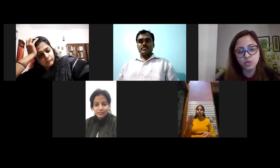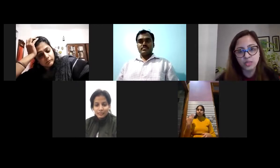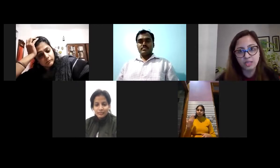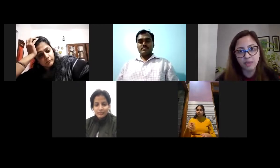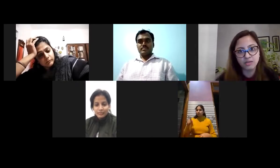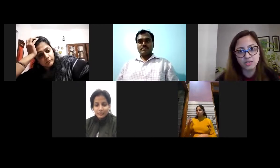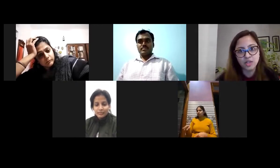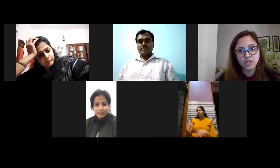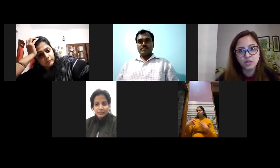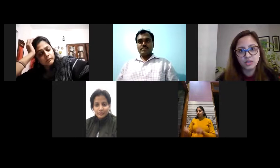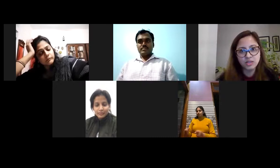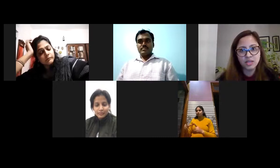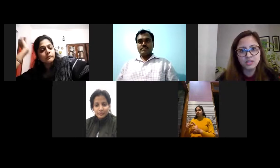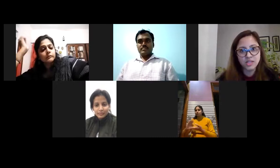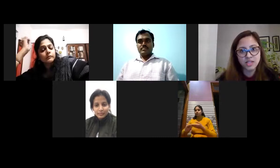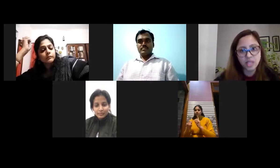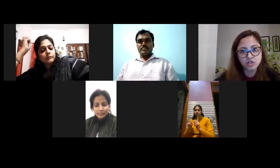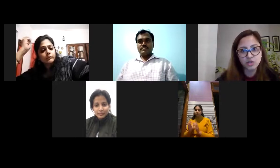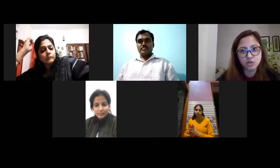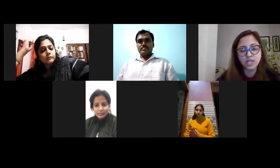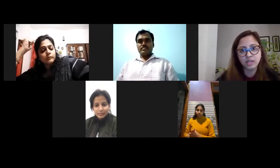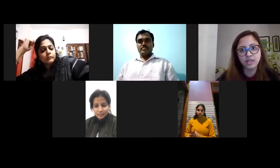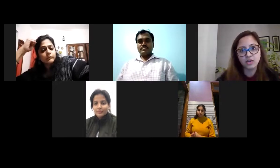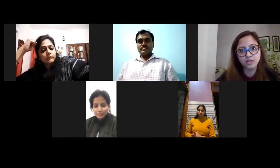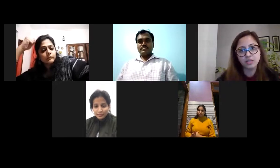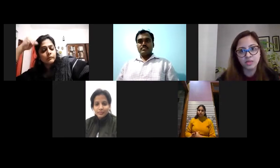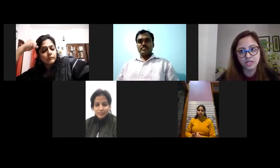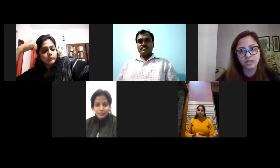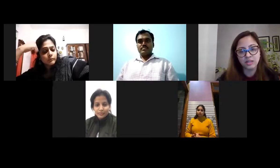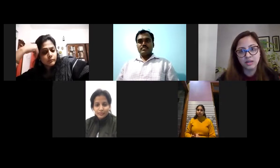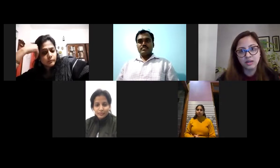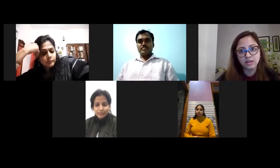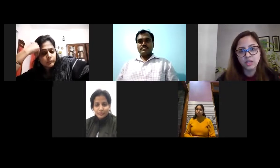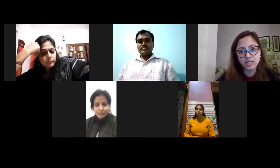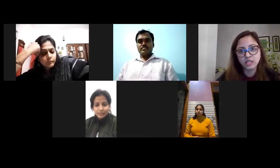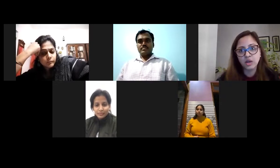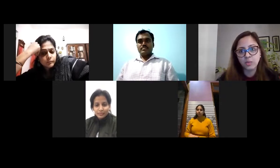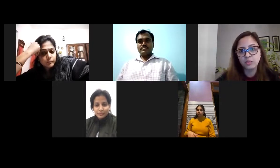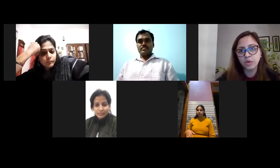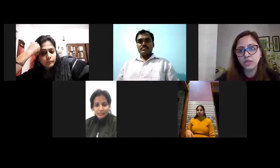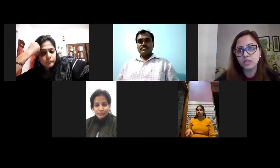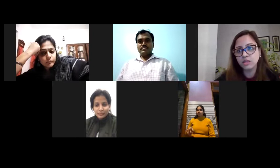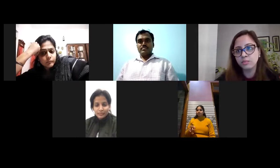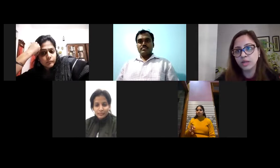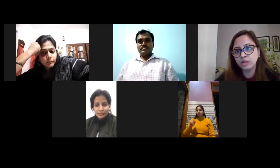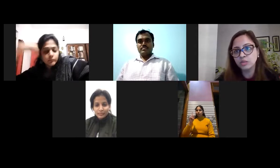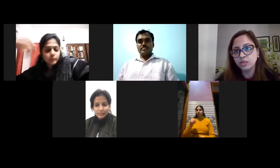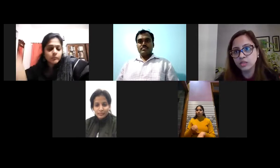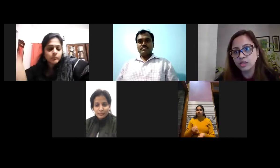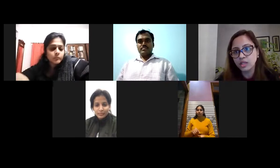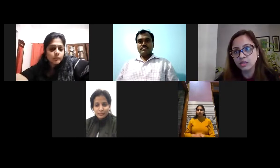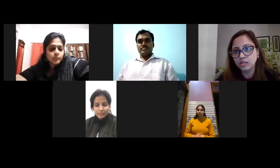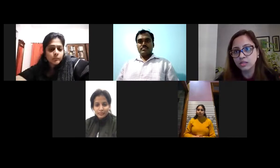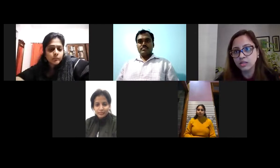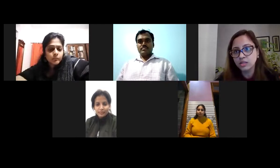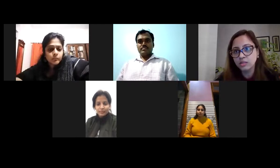to do with the marriage. So there is this extension of the idea of disability. So that's one point. And about what was